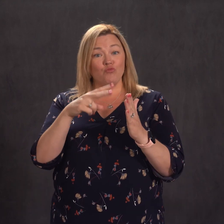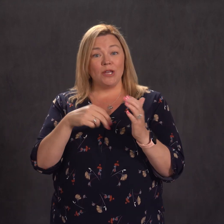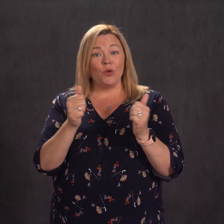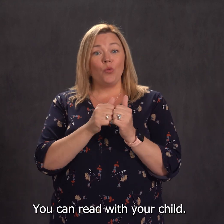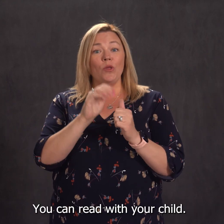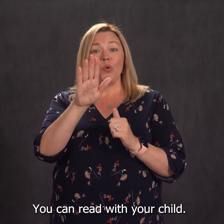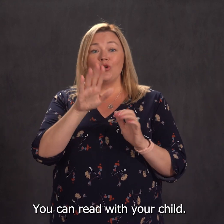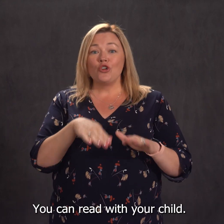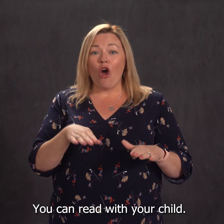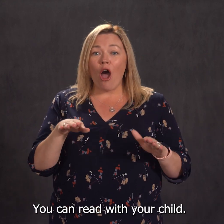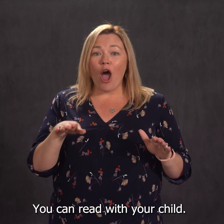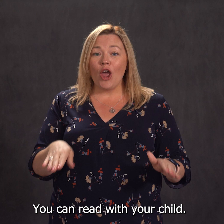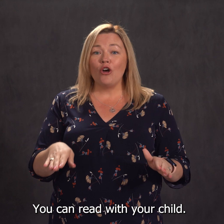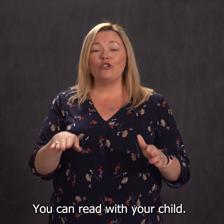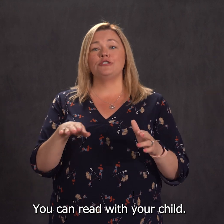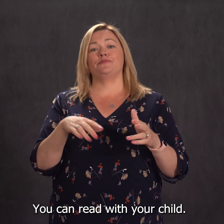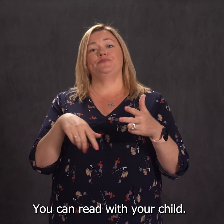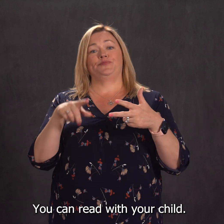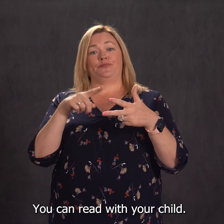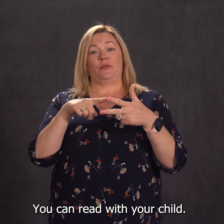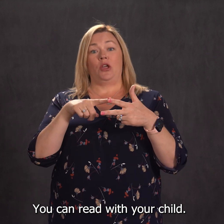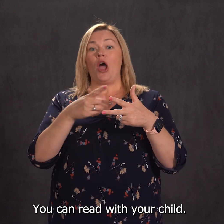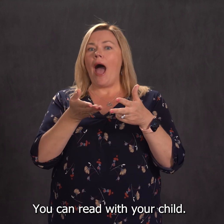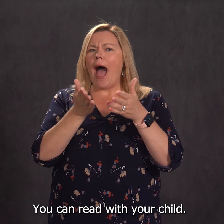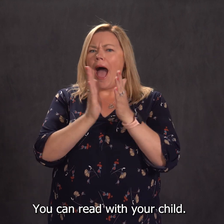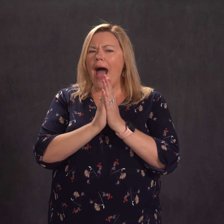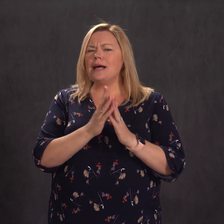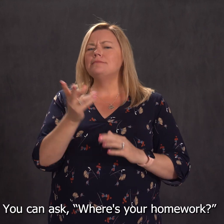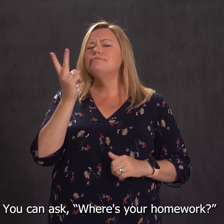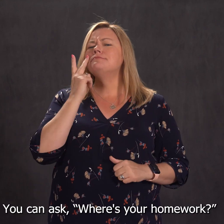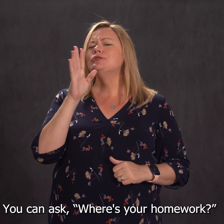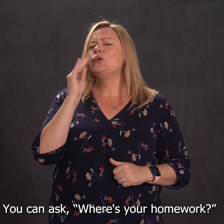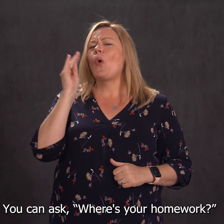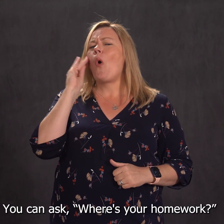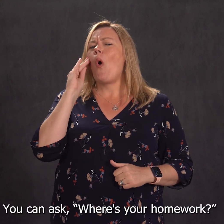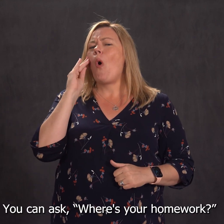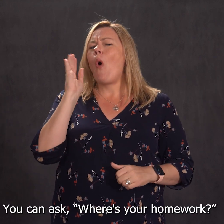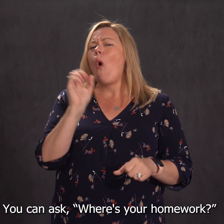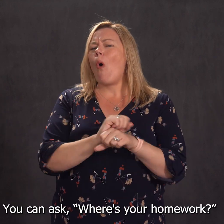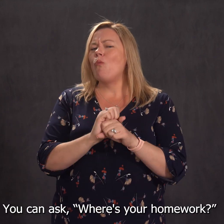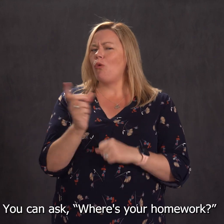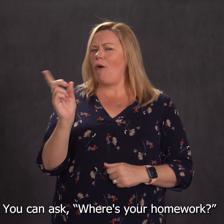You can read with your child. You can ask, Where's your homework?